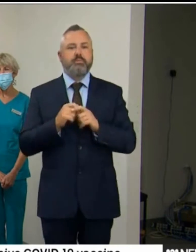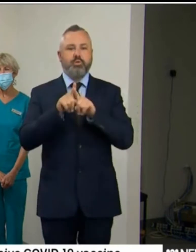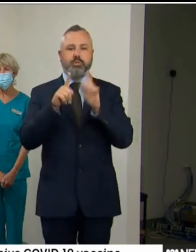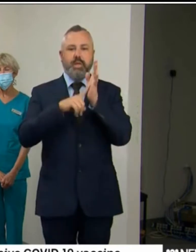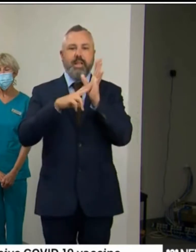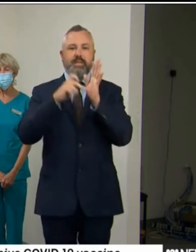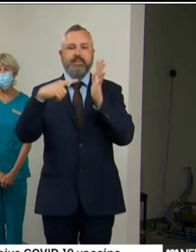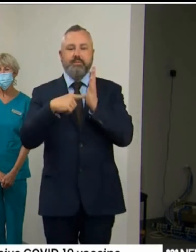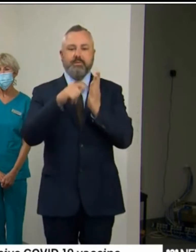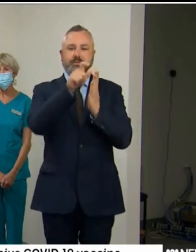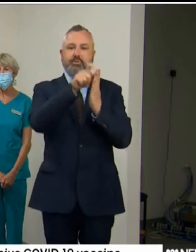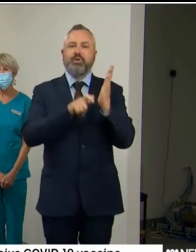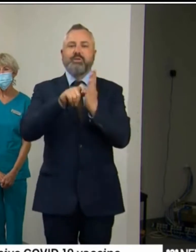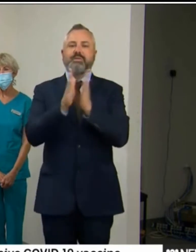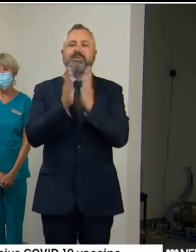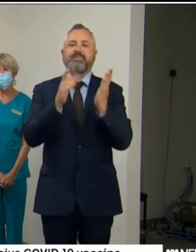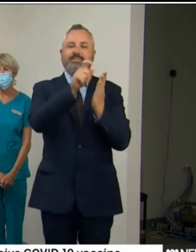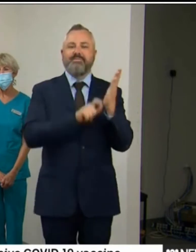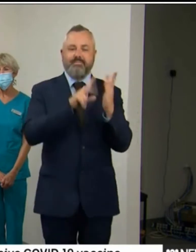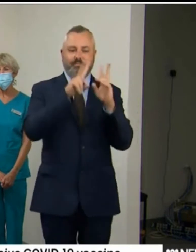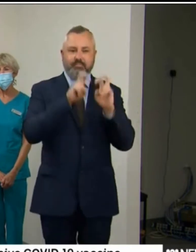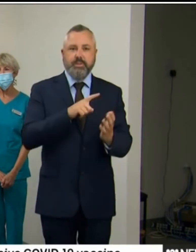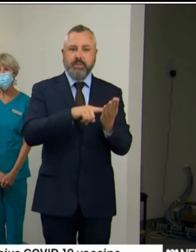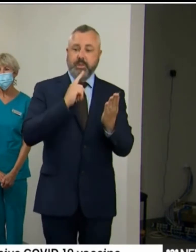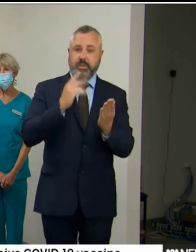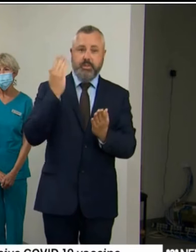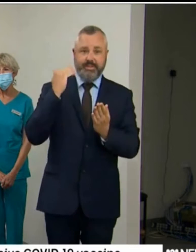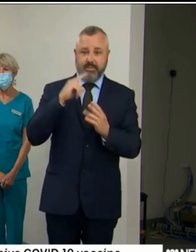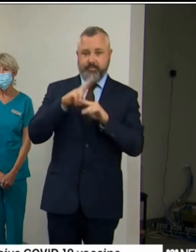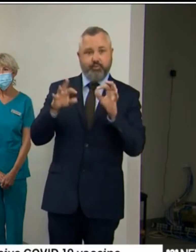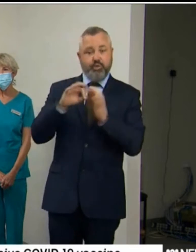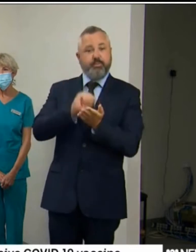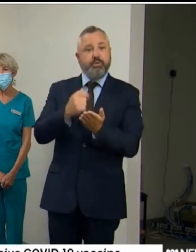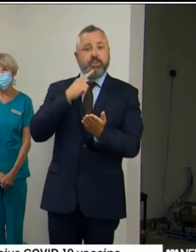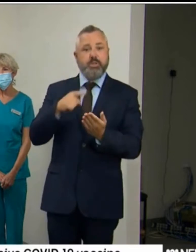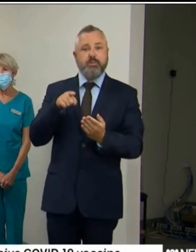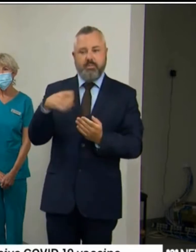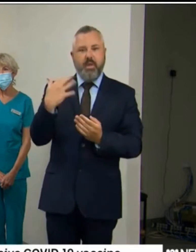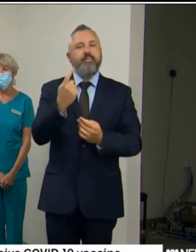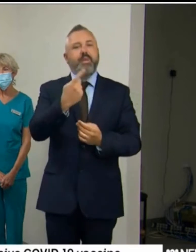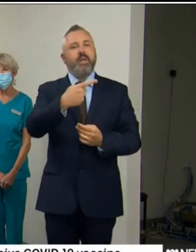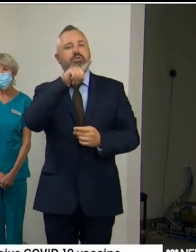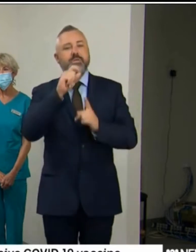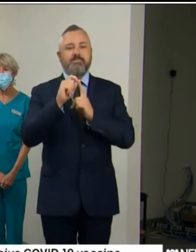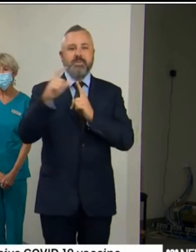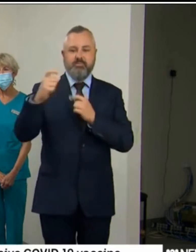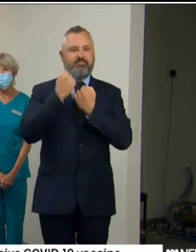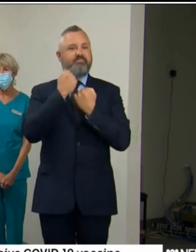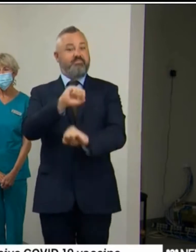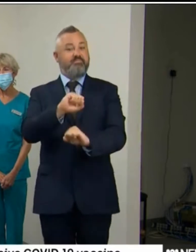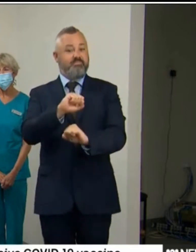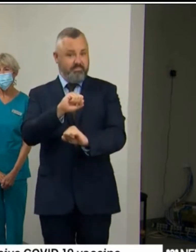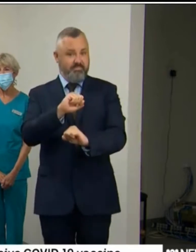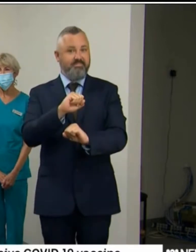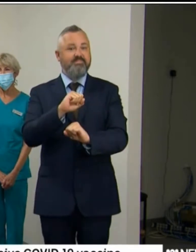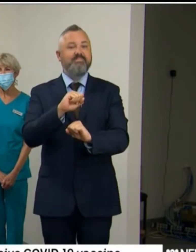that in their February paper that there had been 100% protection in